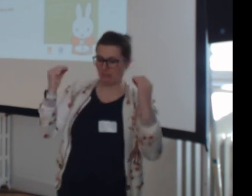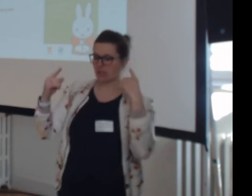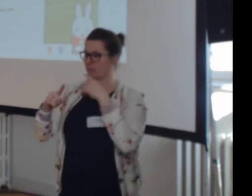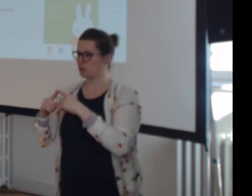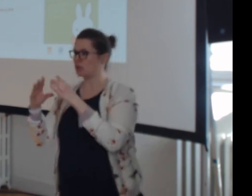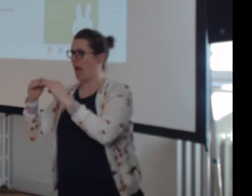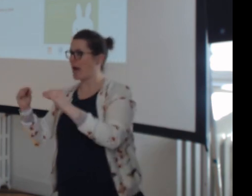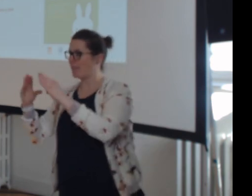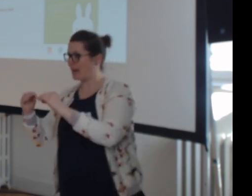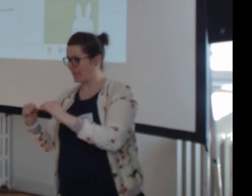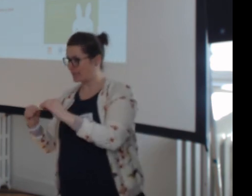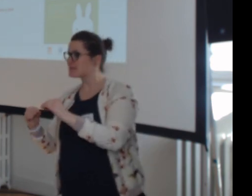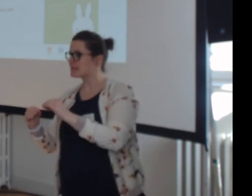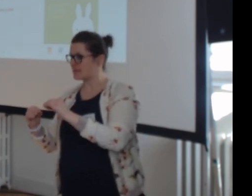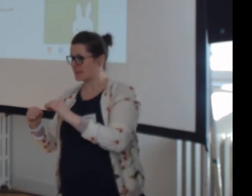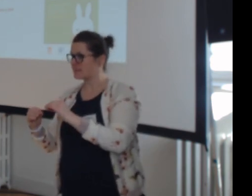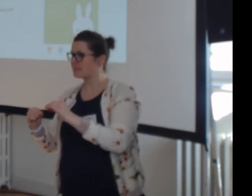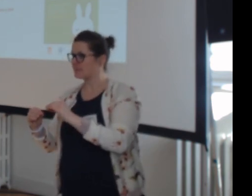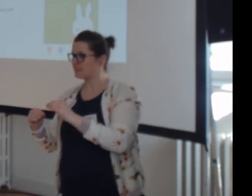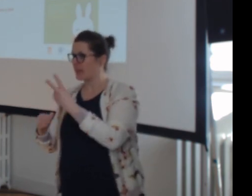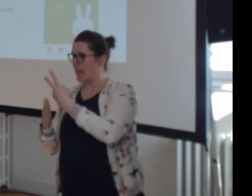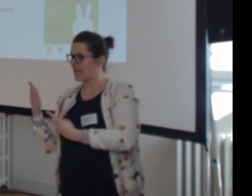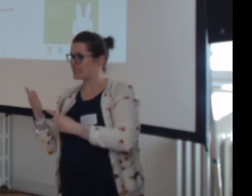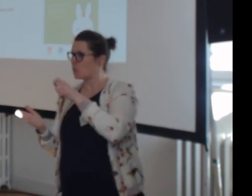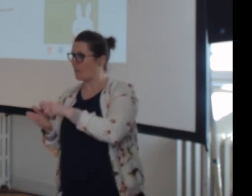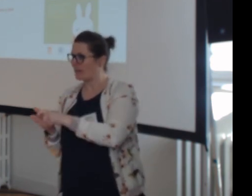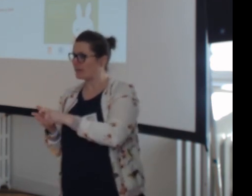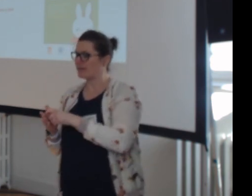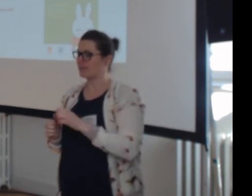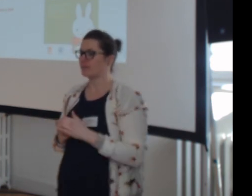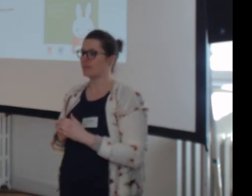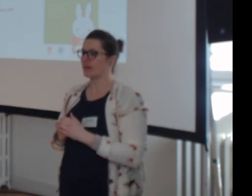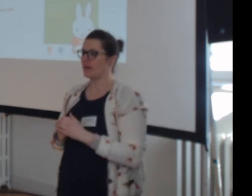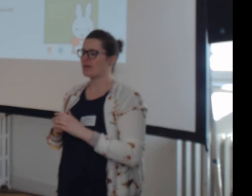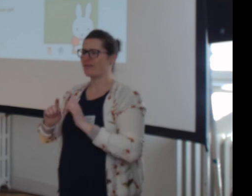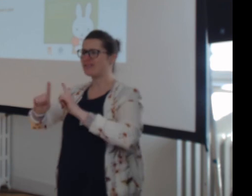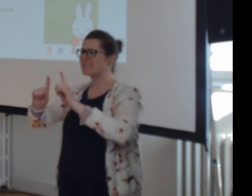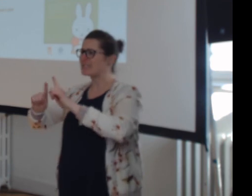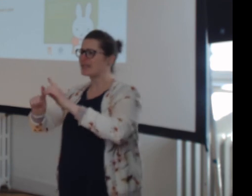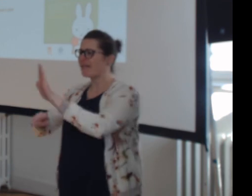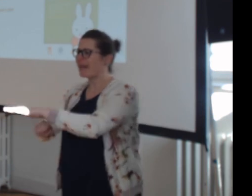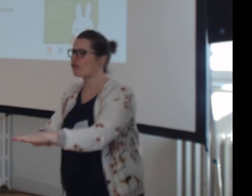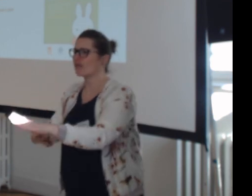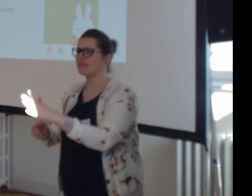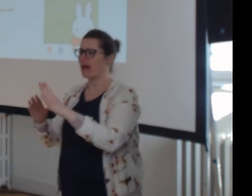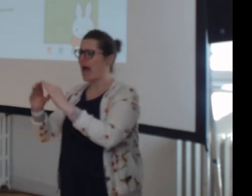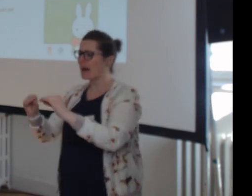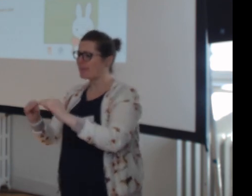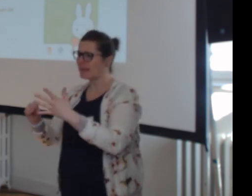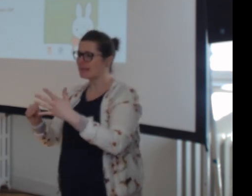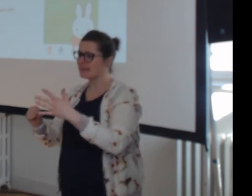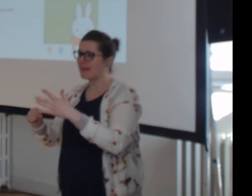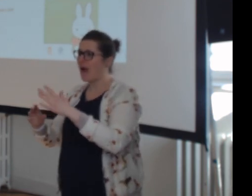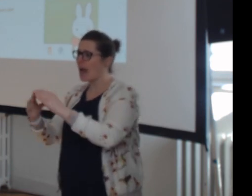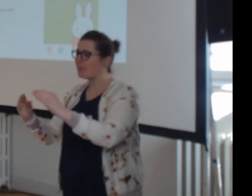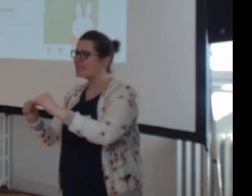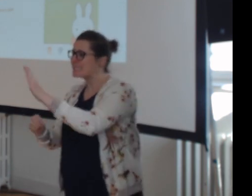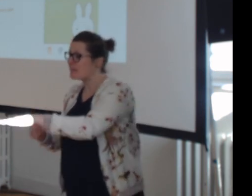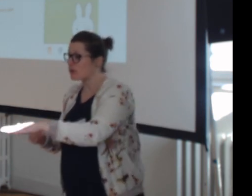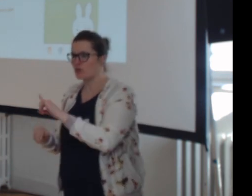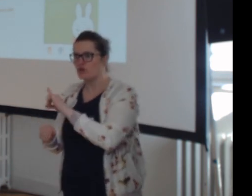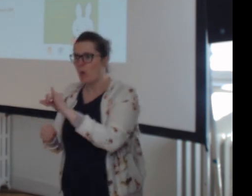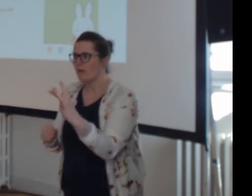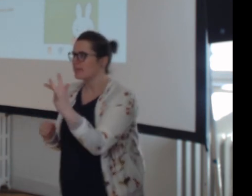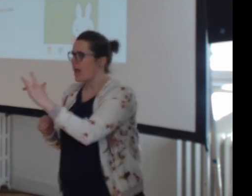ago, and all of a sudden a good dozen of Armenian-speaking children and parents in the library who never had been in